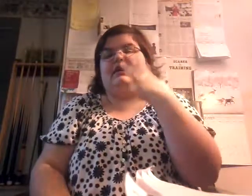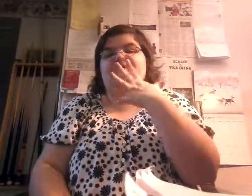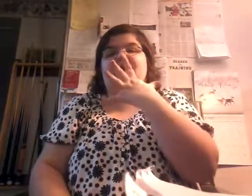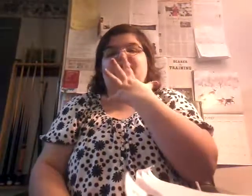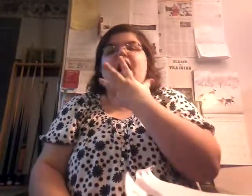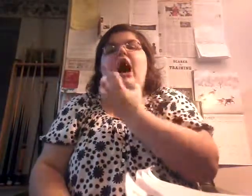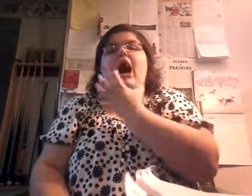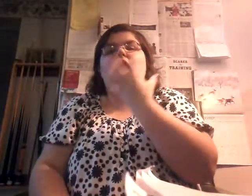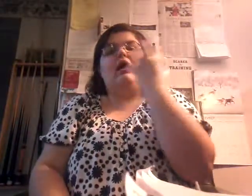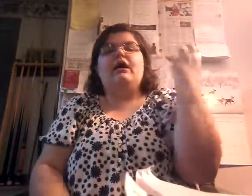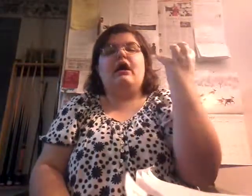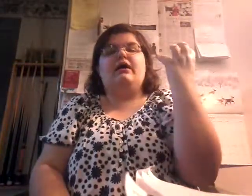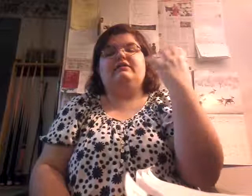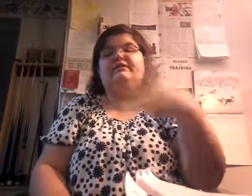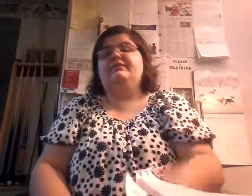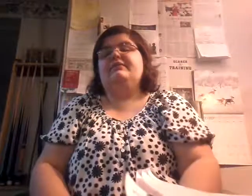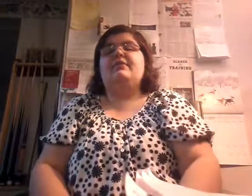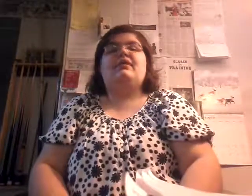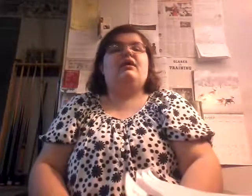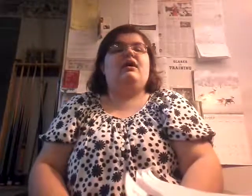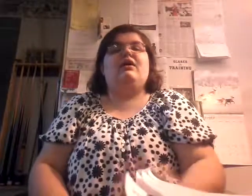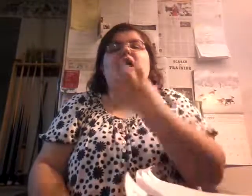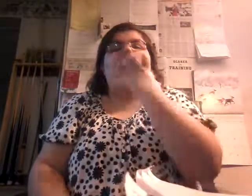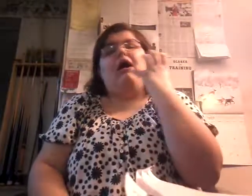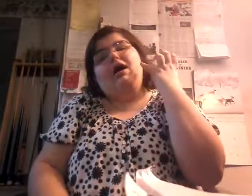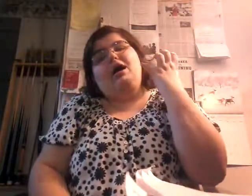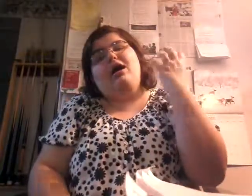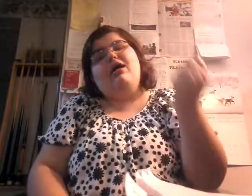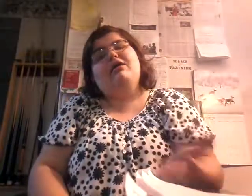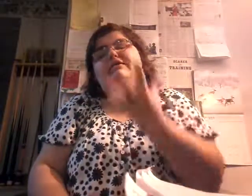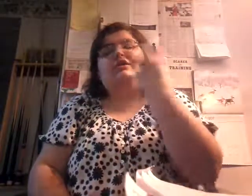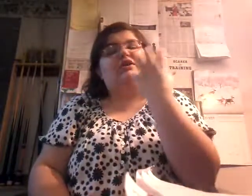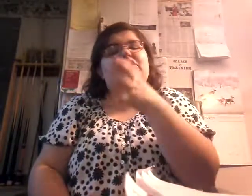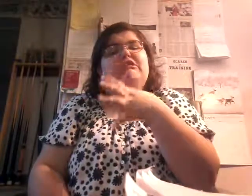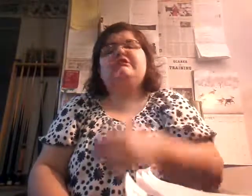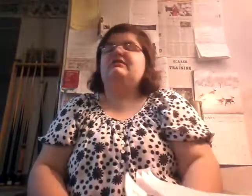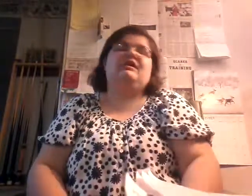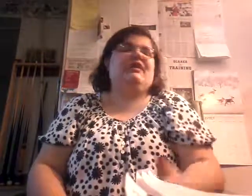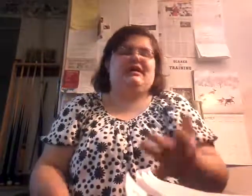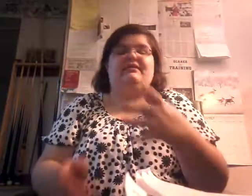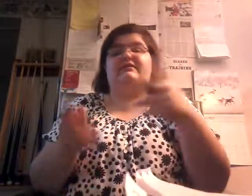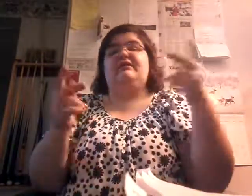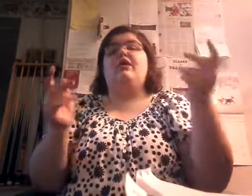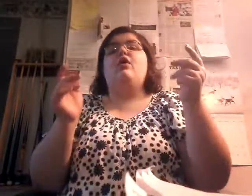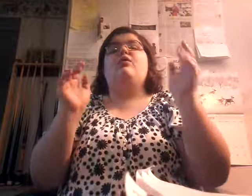because the awesome, or aw, so cute, that kind of stuff.